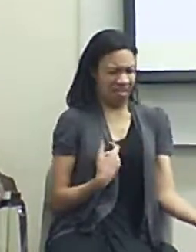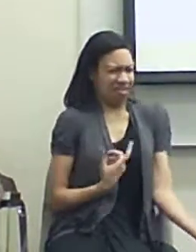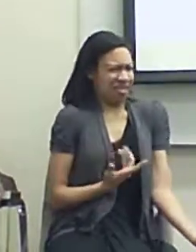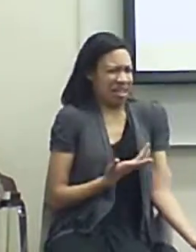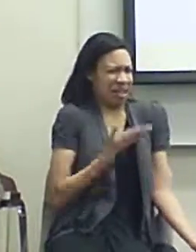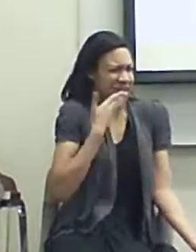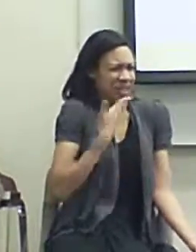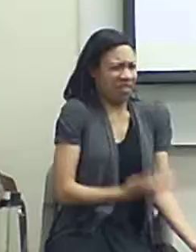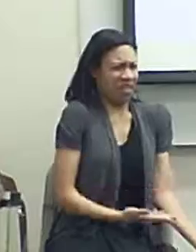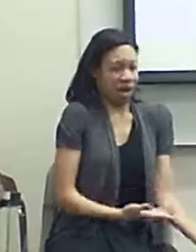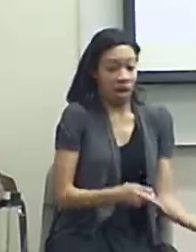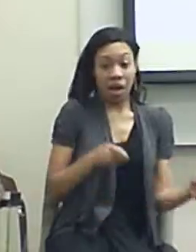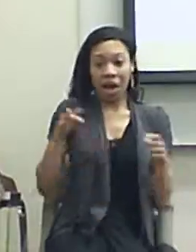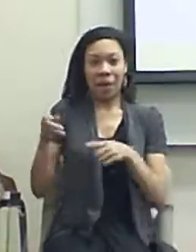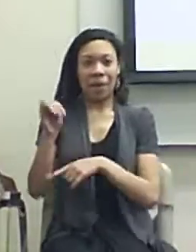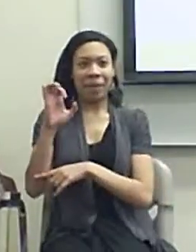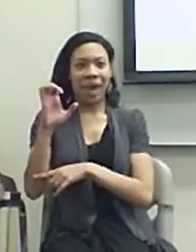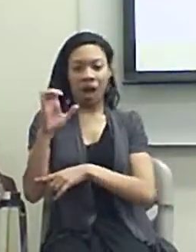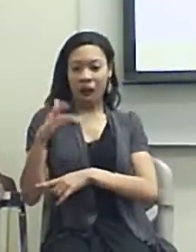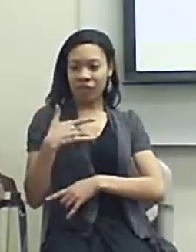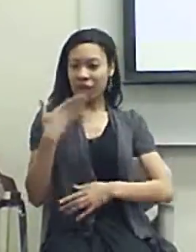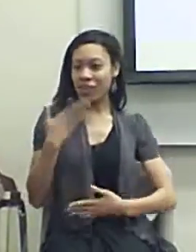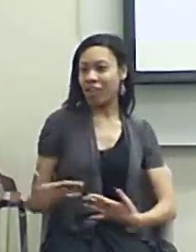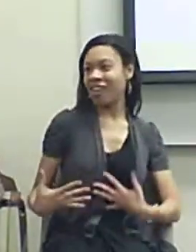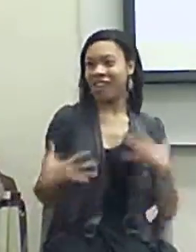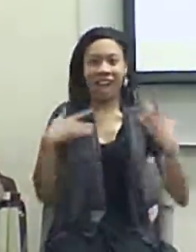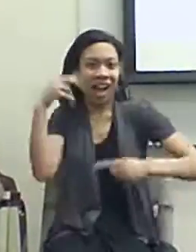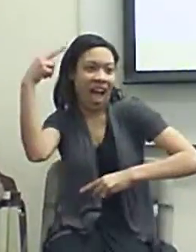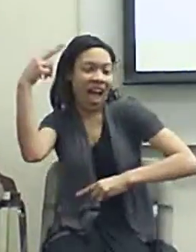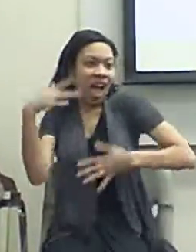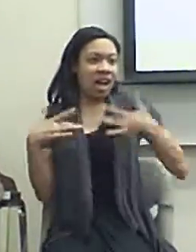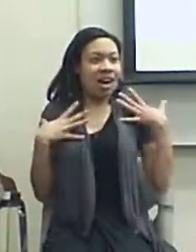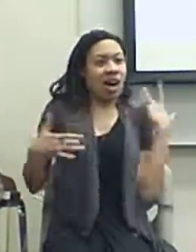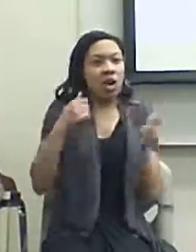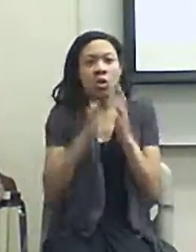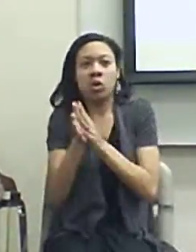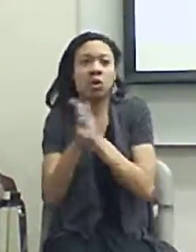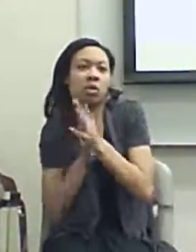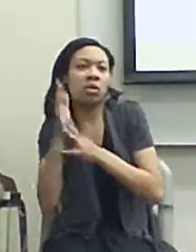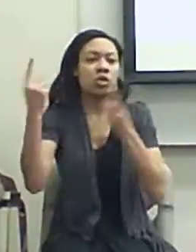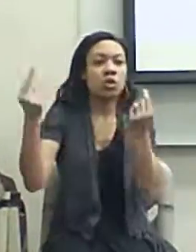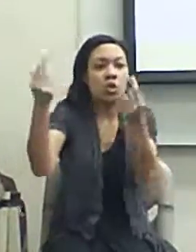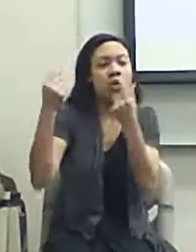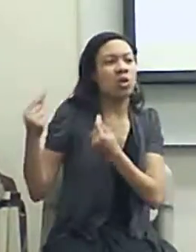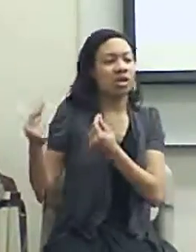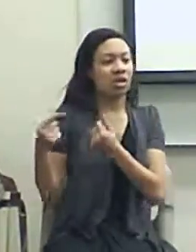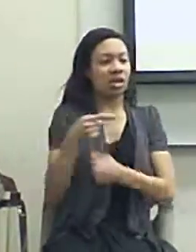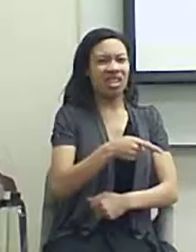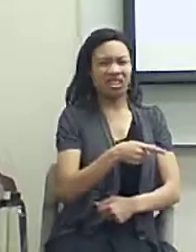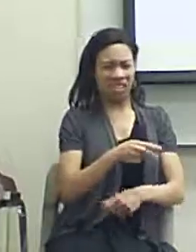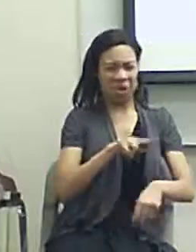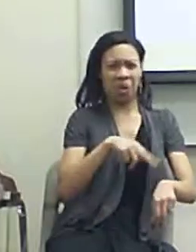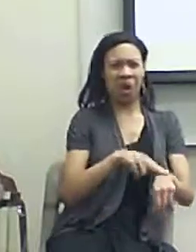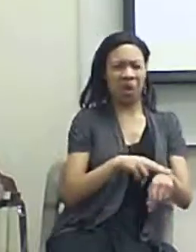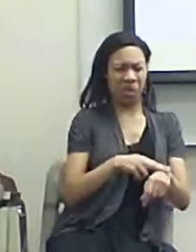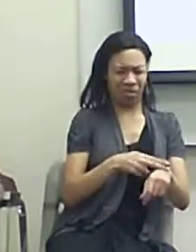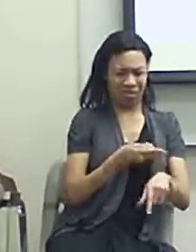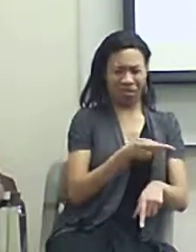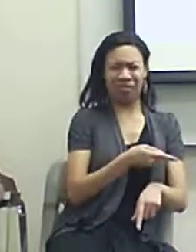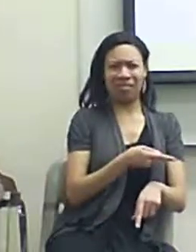better. So the meds make you feel blah. Why would I want to take my meds? But then they forget, when they're manic, they forget what the